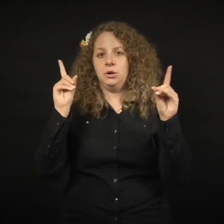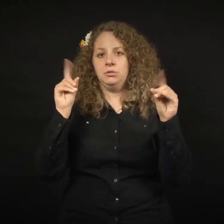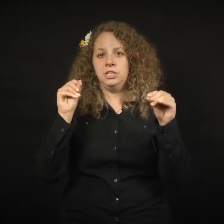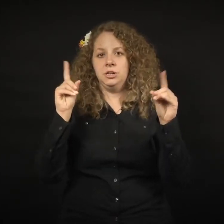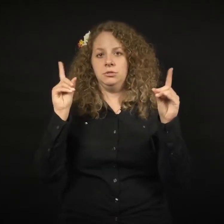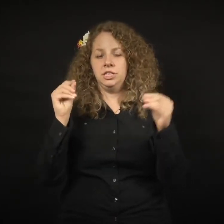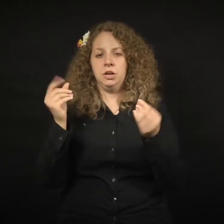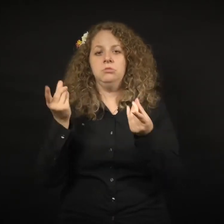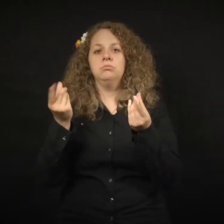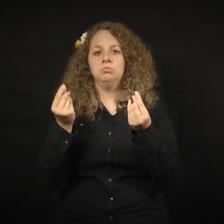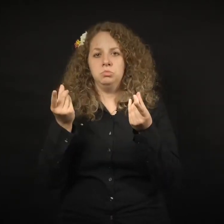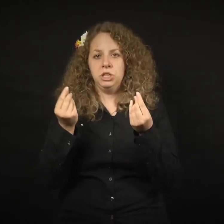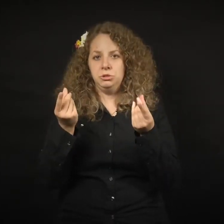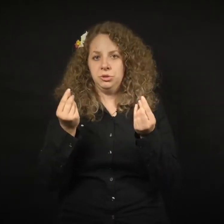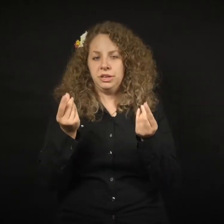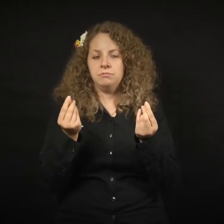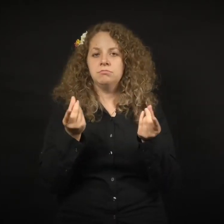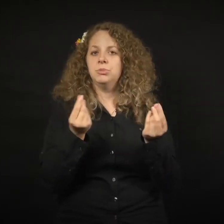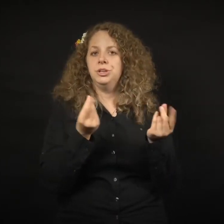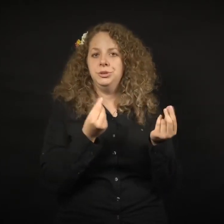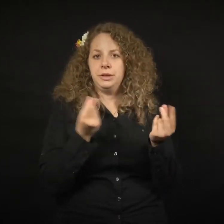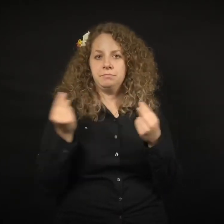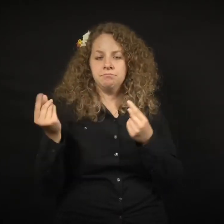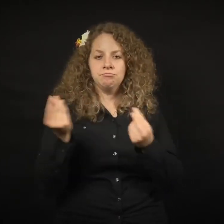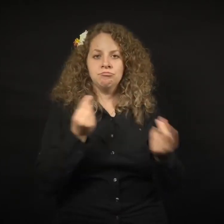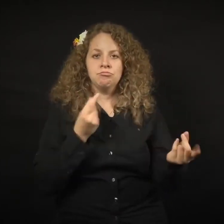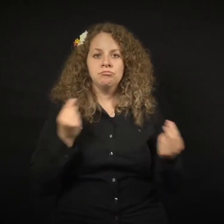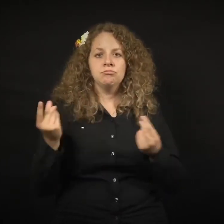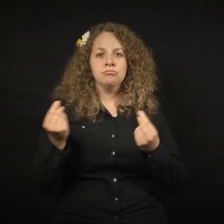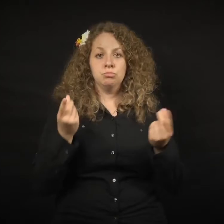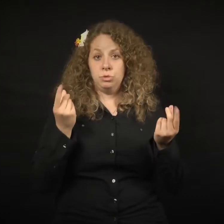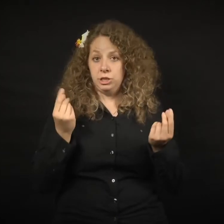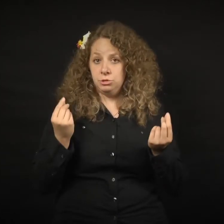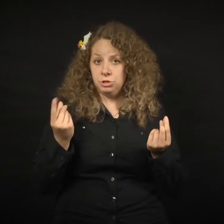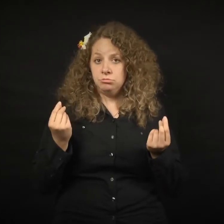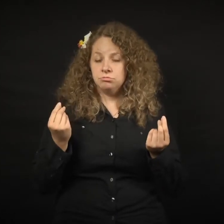D-O, D-O, D-O. What are you doing? What are you doing? What do you do?